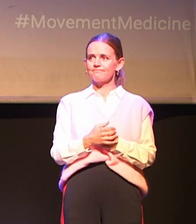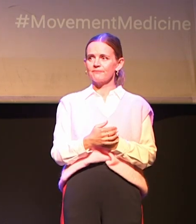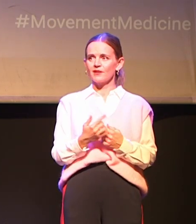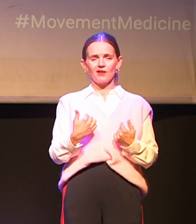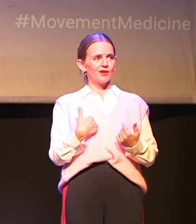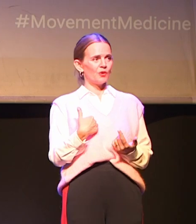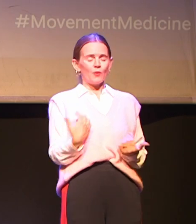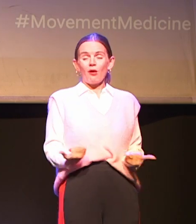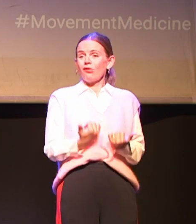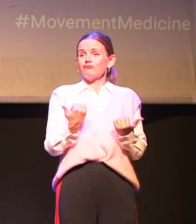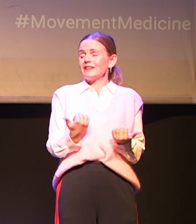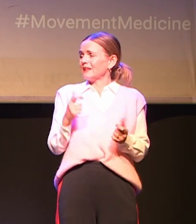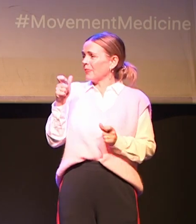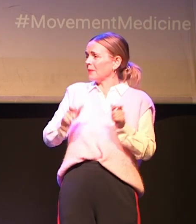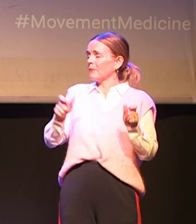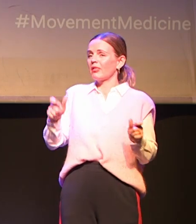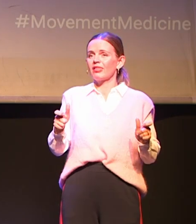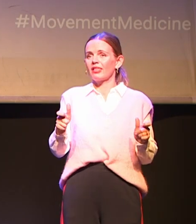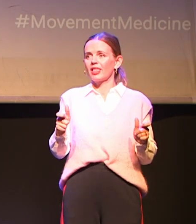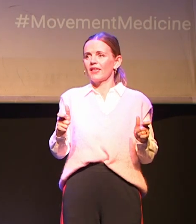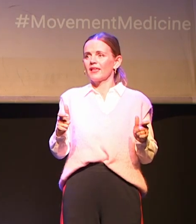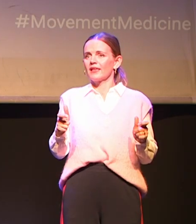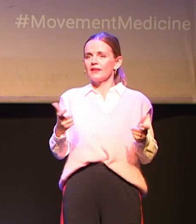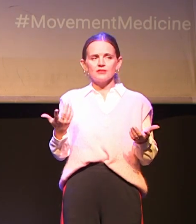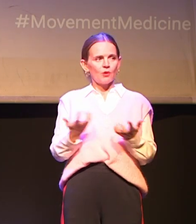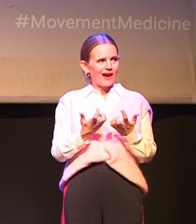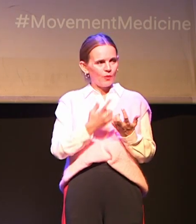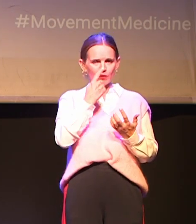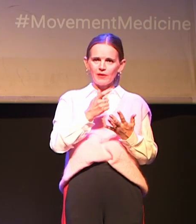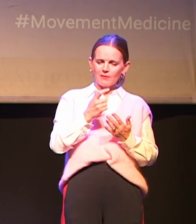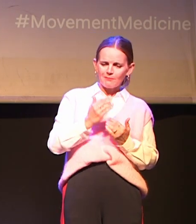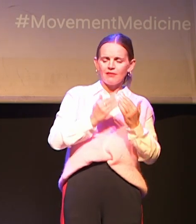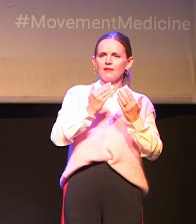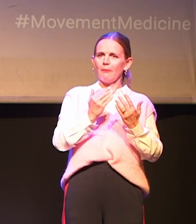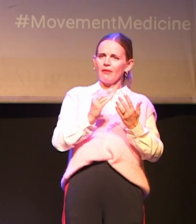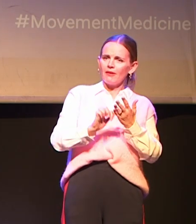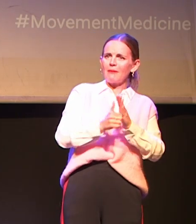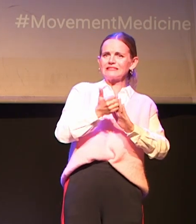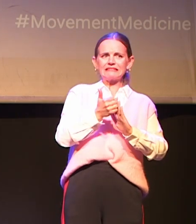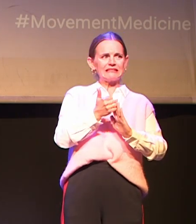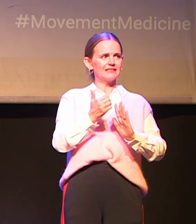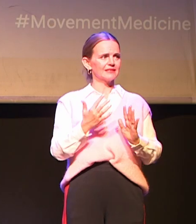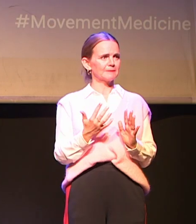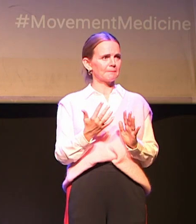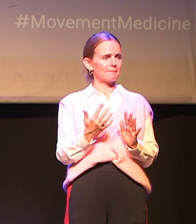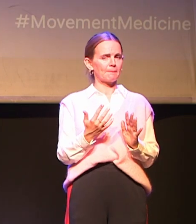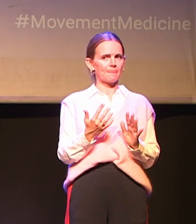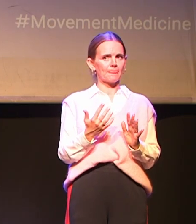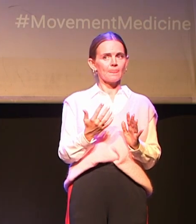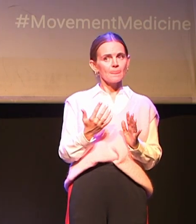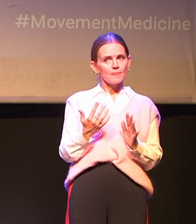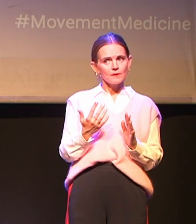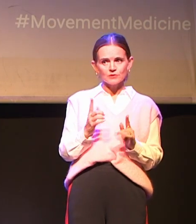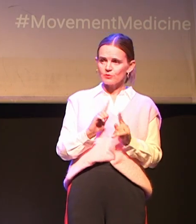the people. So, like, what are we gonna do to build the capacity to, as Prentis rightfully asked us, to